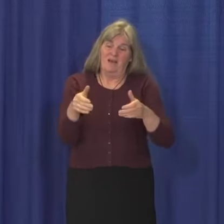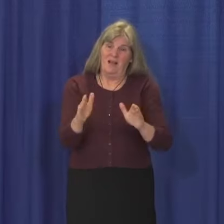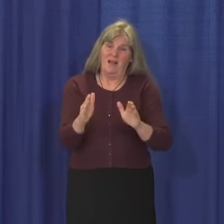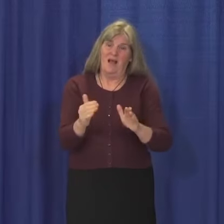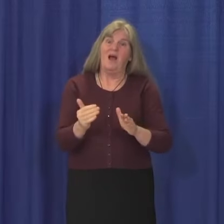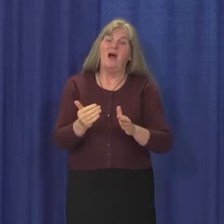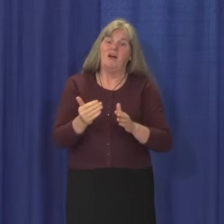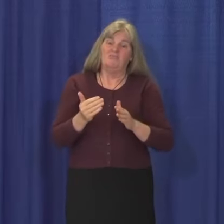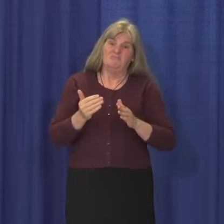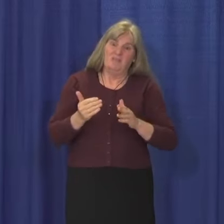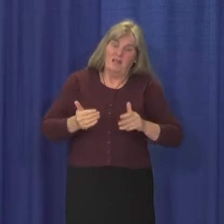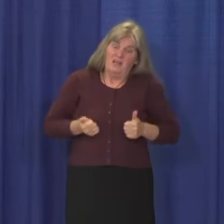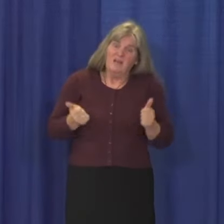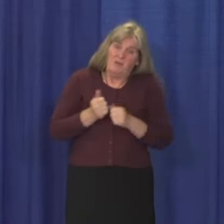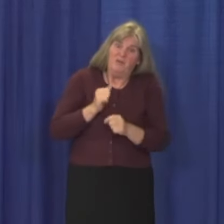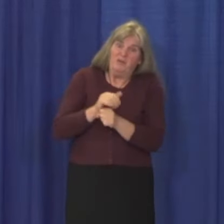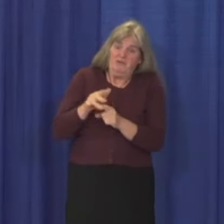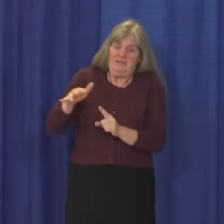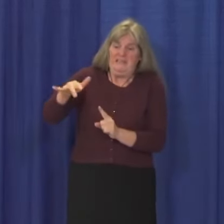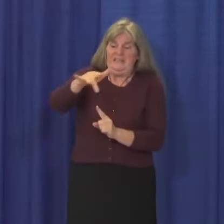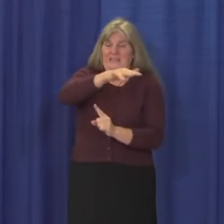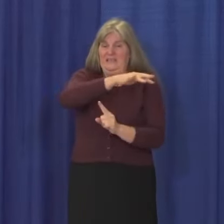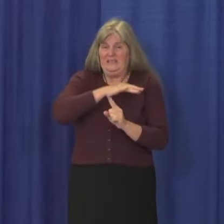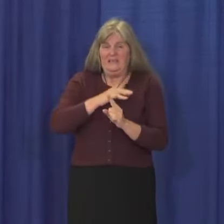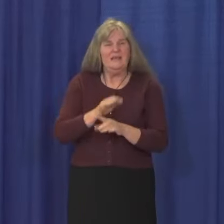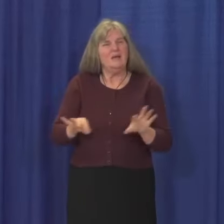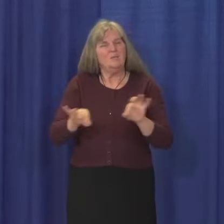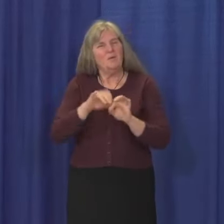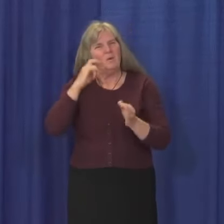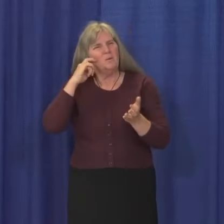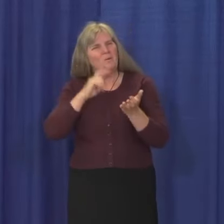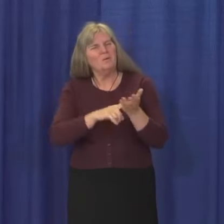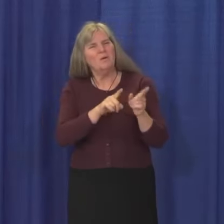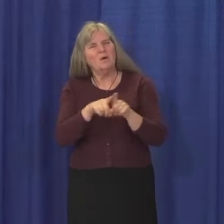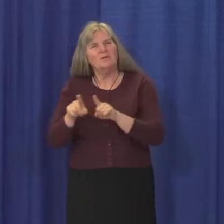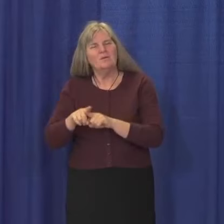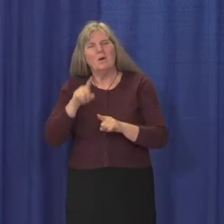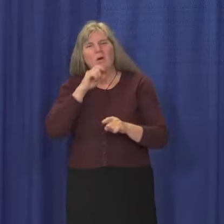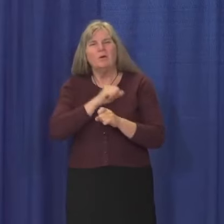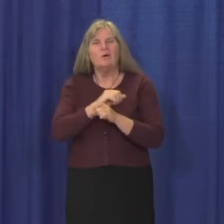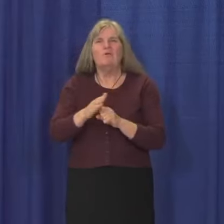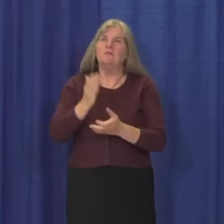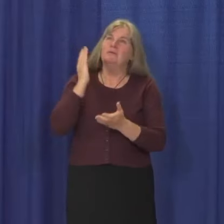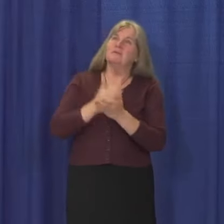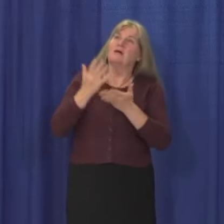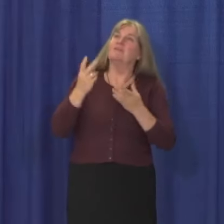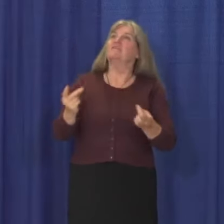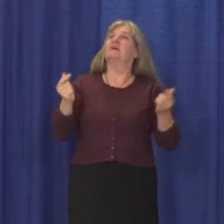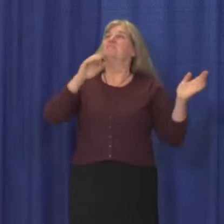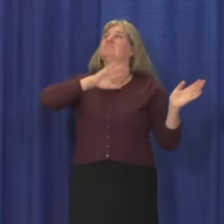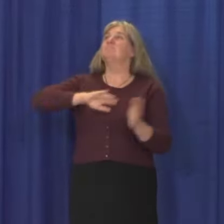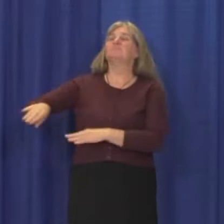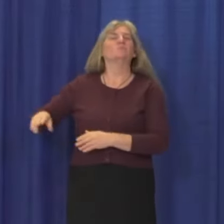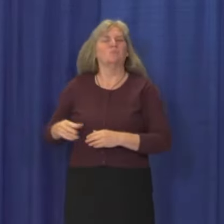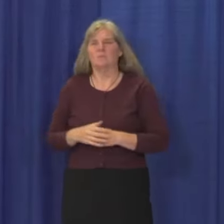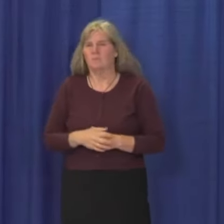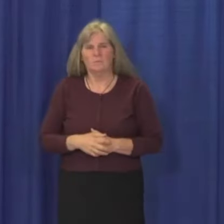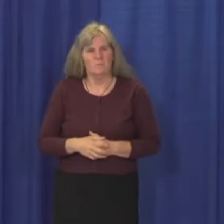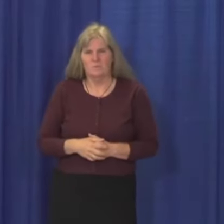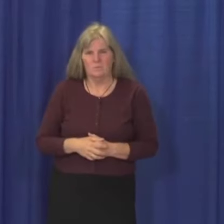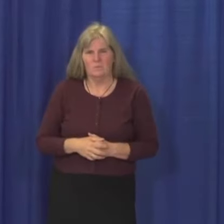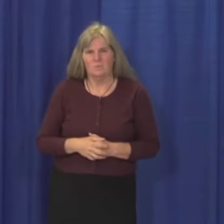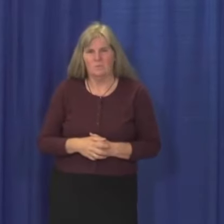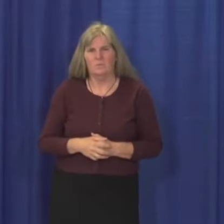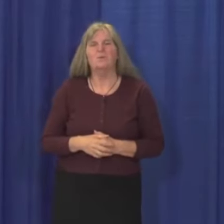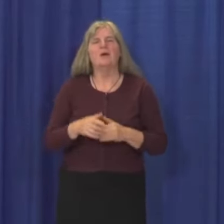COVID, and we have to recognize that it's not going to go away anytime soon. All we